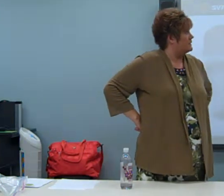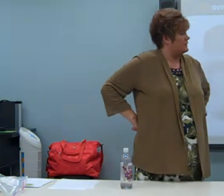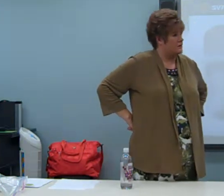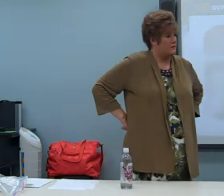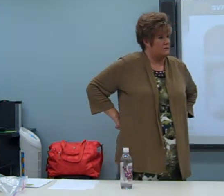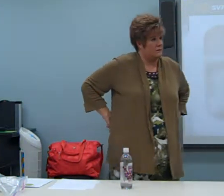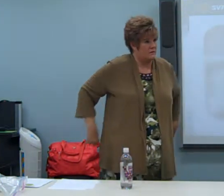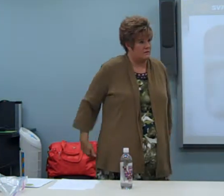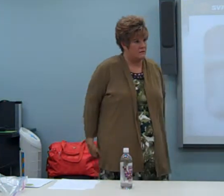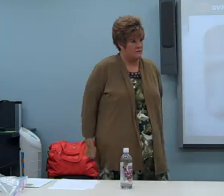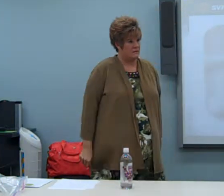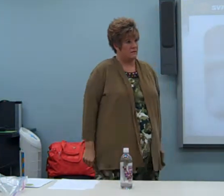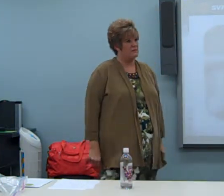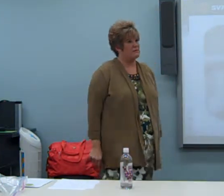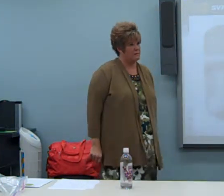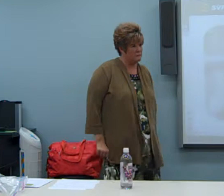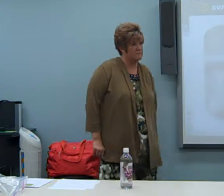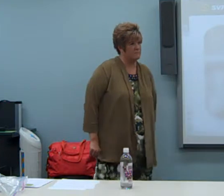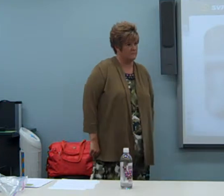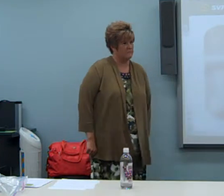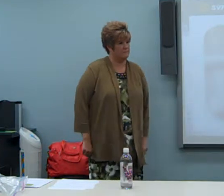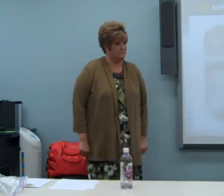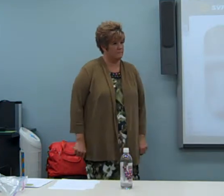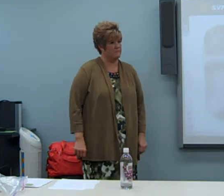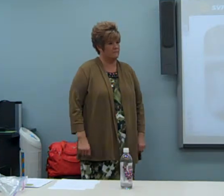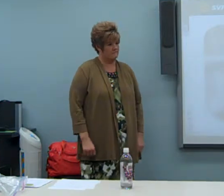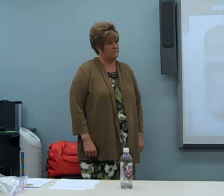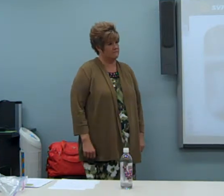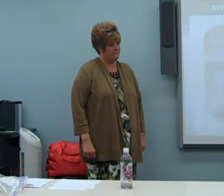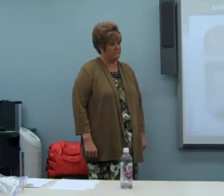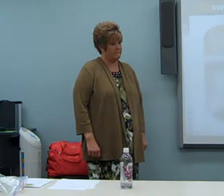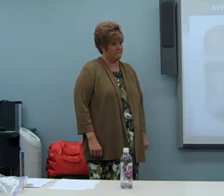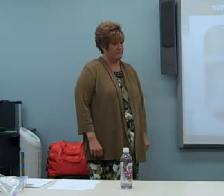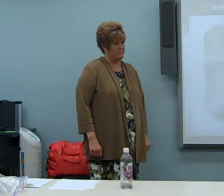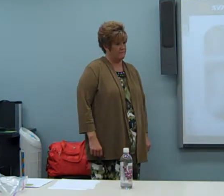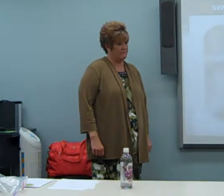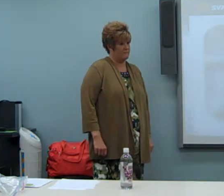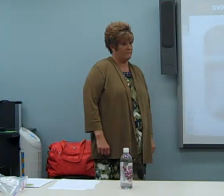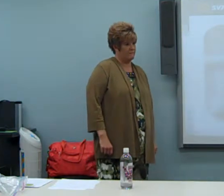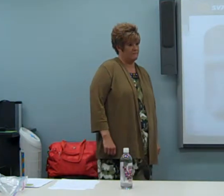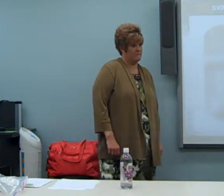accents. You have the South, you have the East. People talk differently. Just the styles are so different. Yeah.